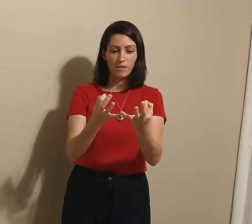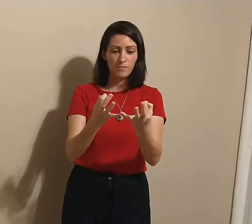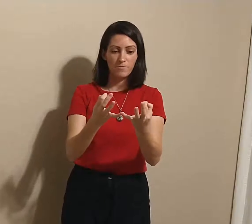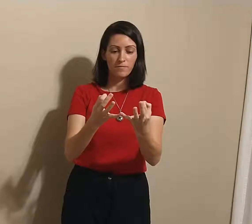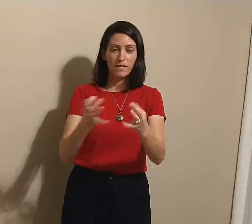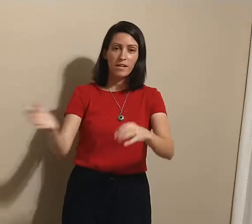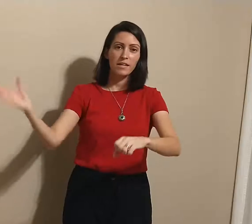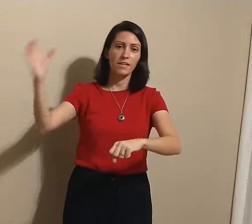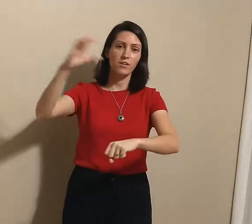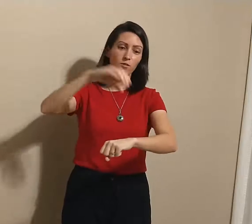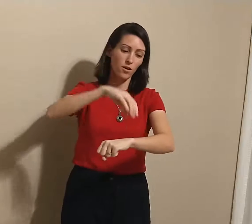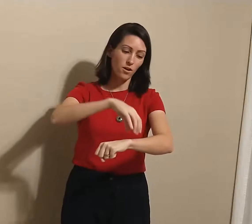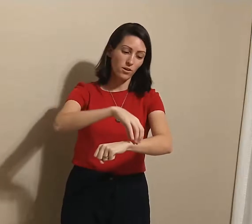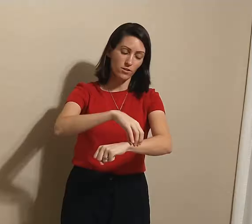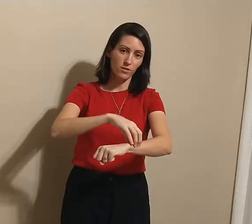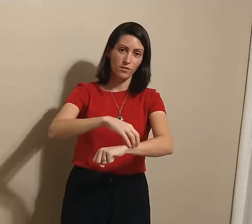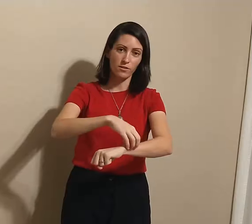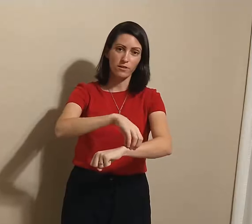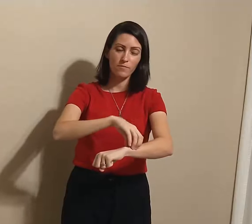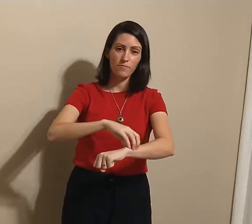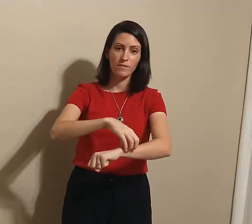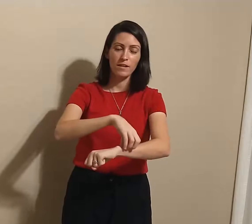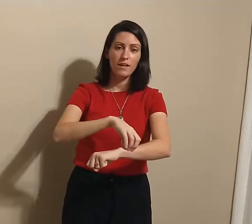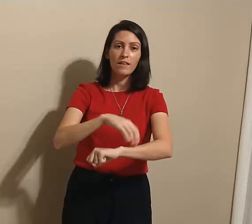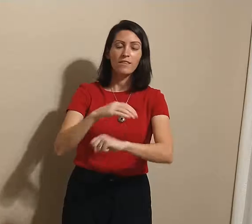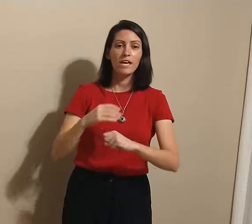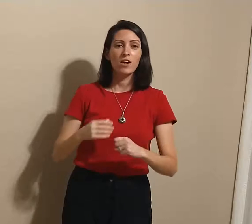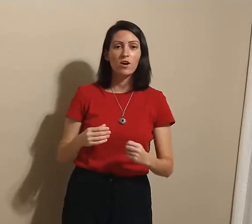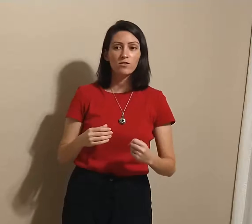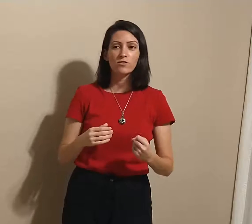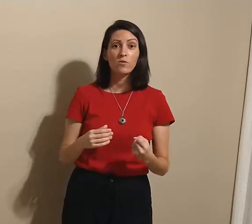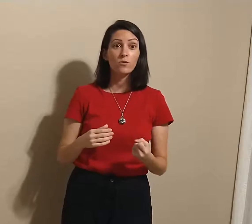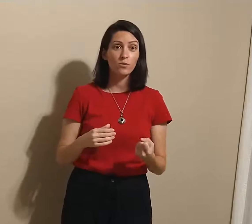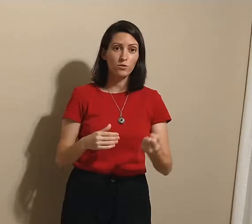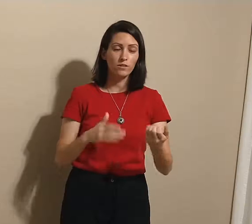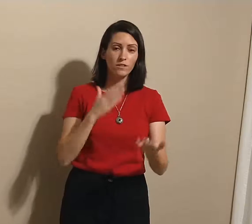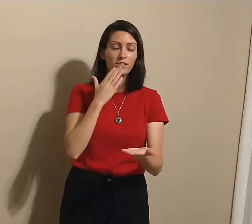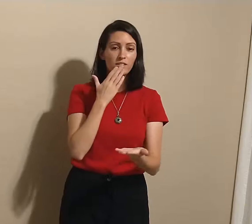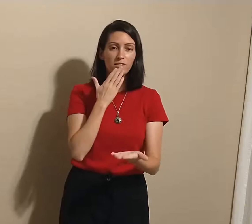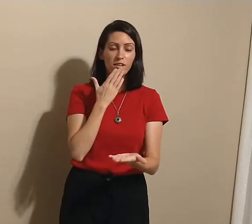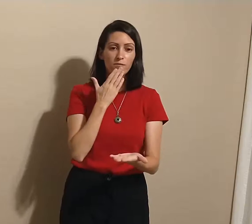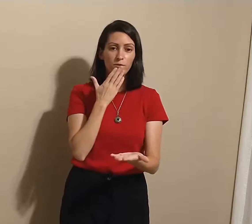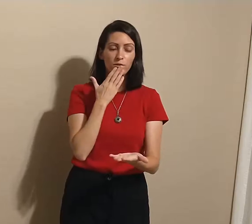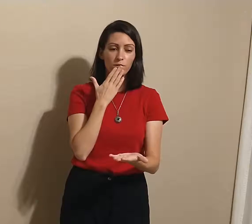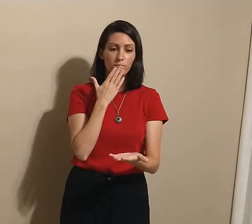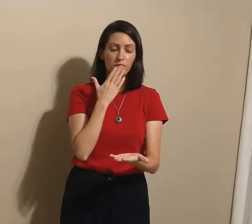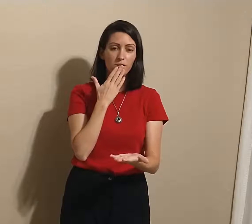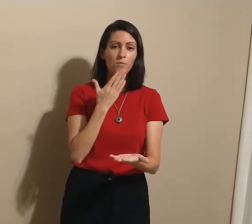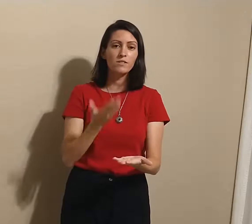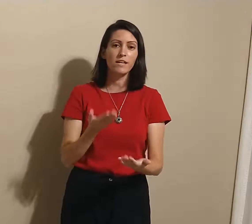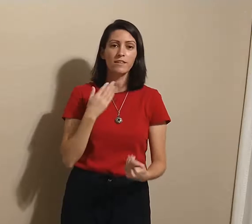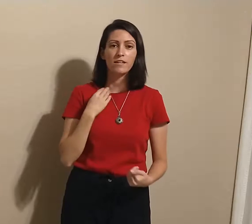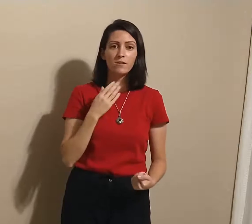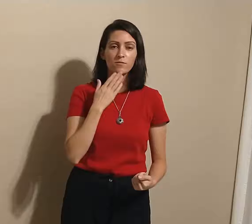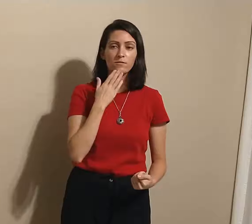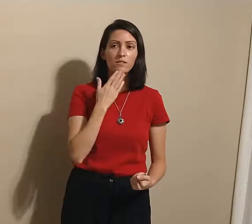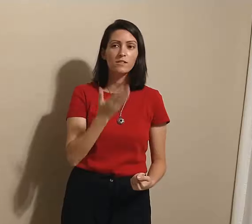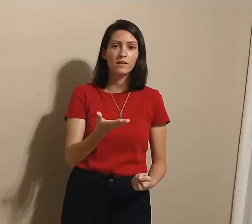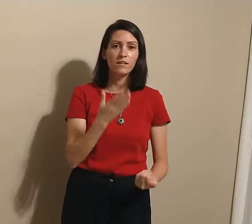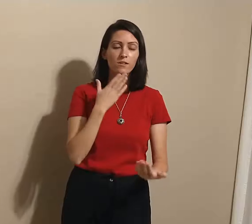family here on earth. They are so good. This is a sign for good. It's almost like thank you. This is thank